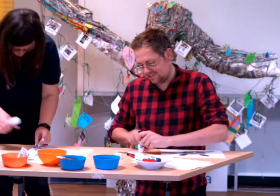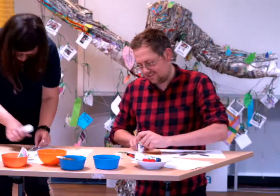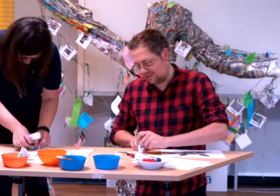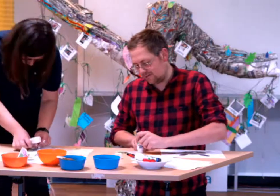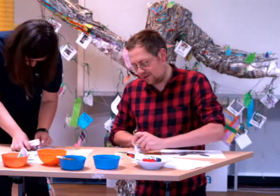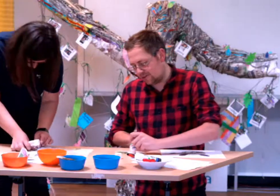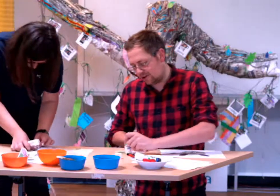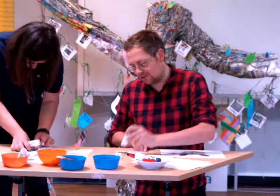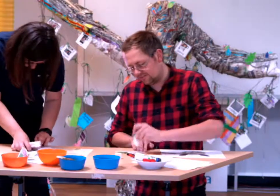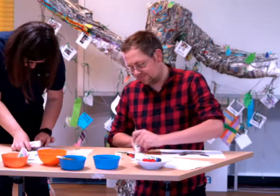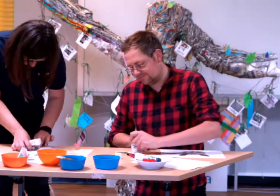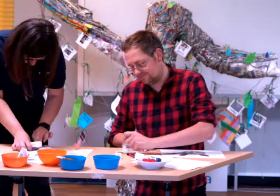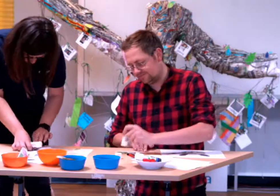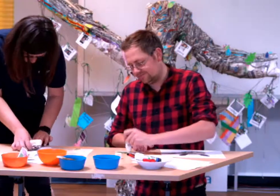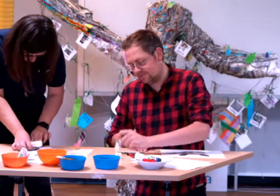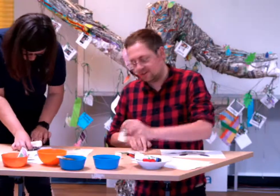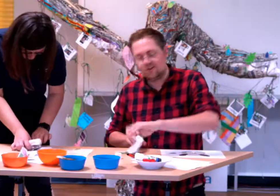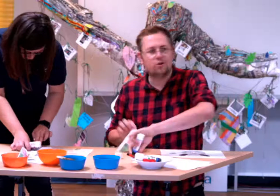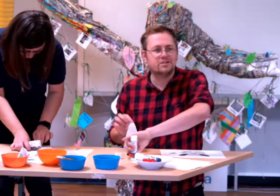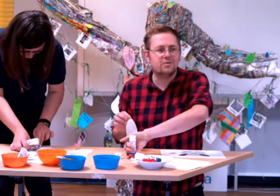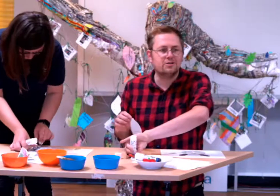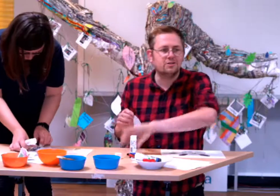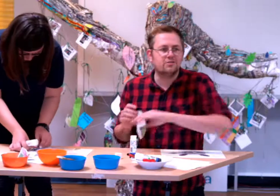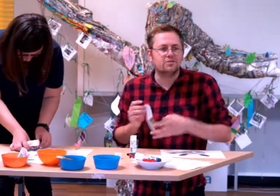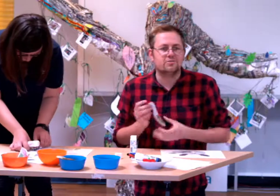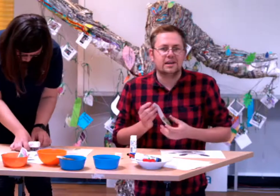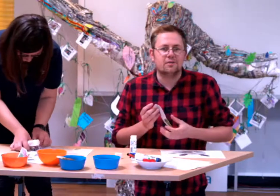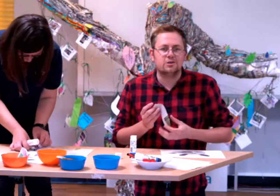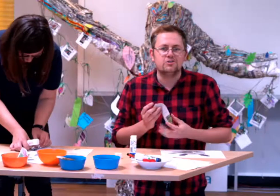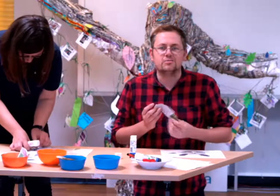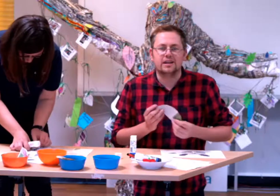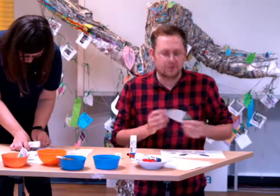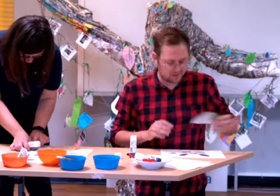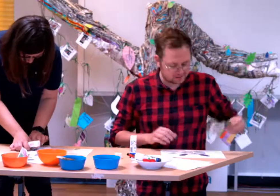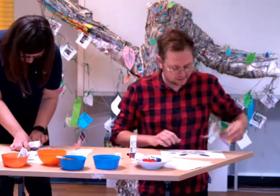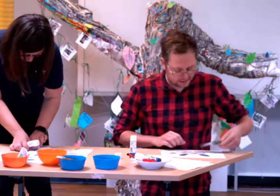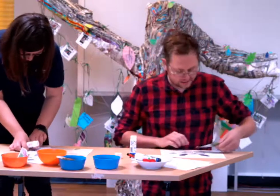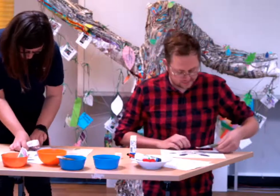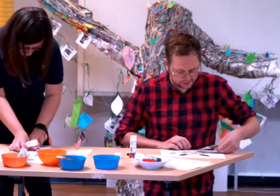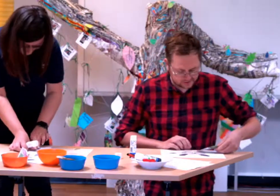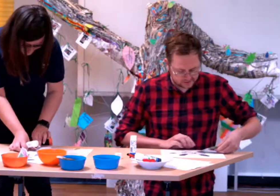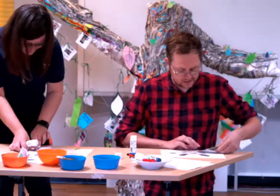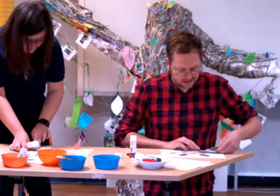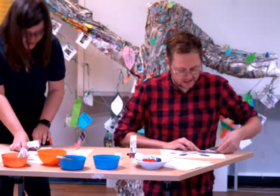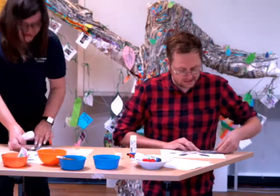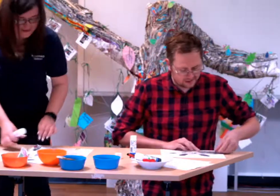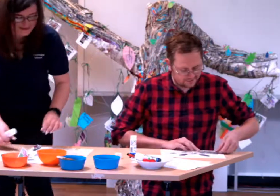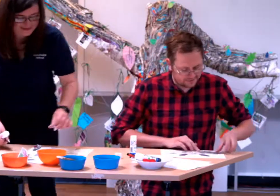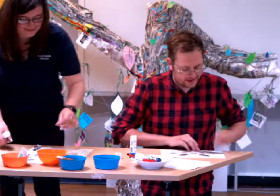Tell me I'm wrong. Yeah. Or tell me you agree with me and we should make koalas with wings. Because see if you can find a koala with